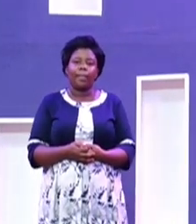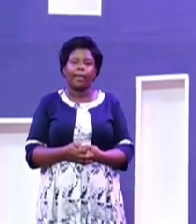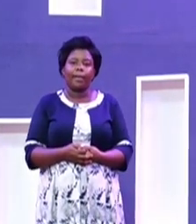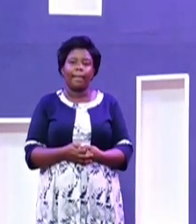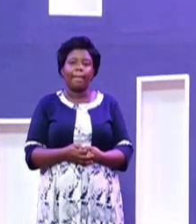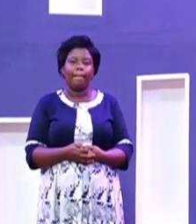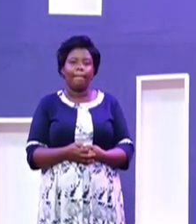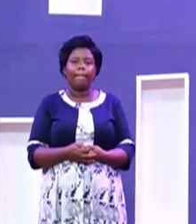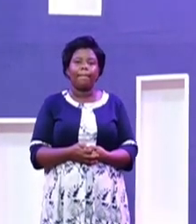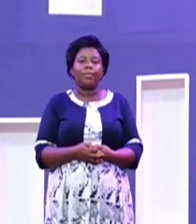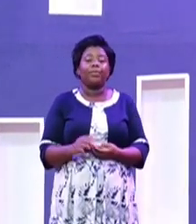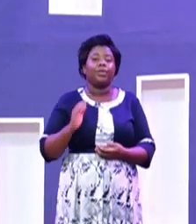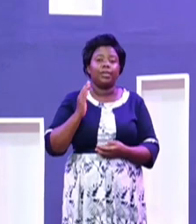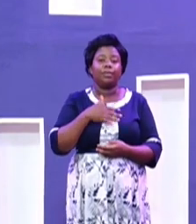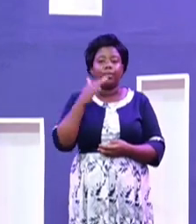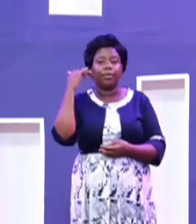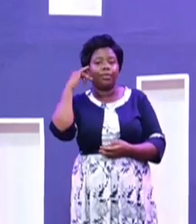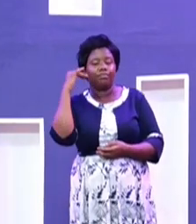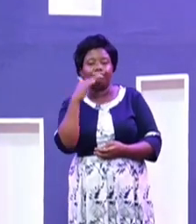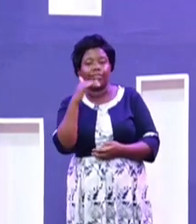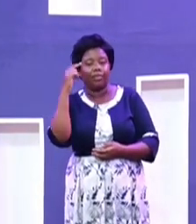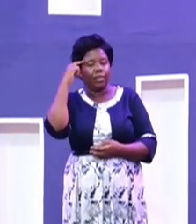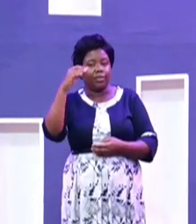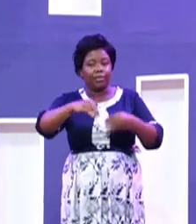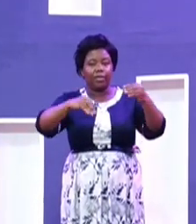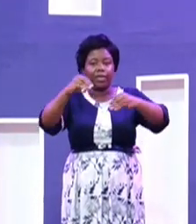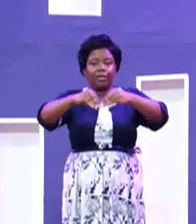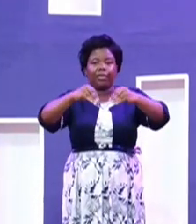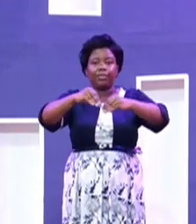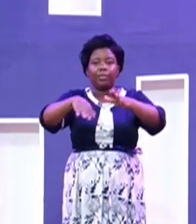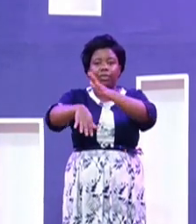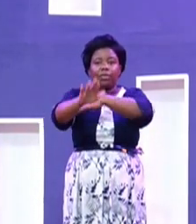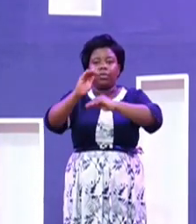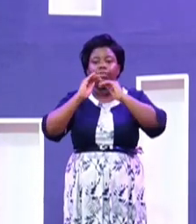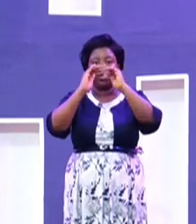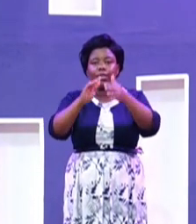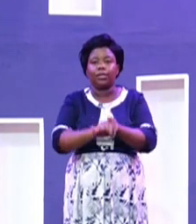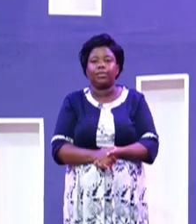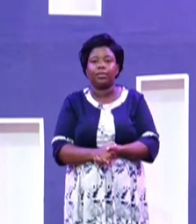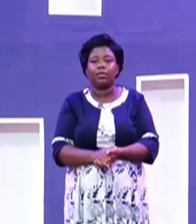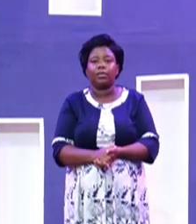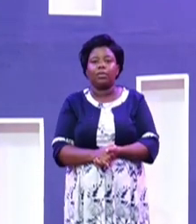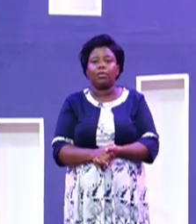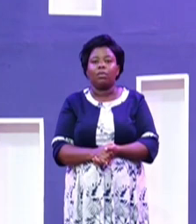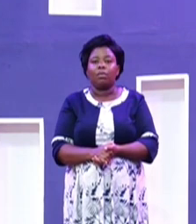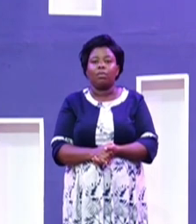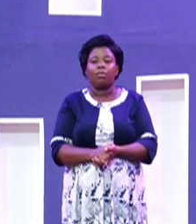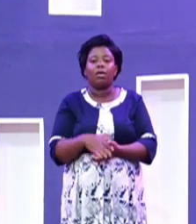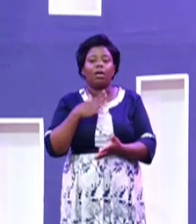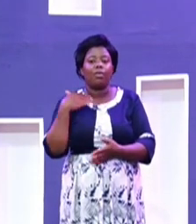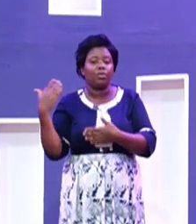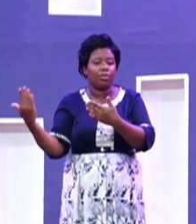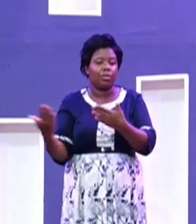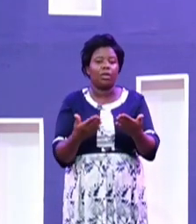MTN 0758 0785 0785 0758 0785 so zizi namba zetu ba tukozesa okubanga tuwaayo kama abawo omukisa. So njagala